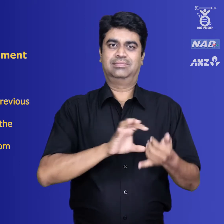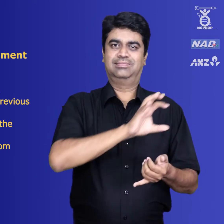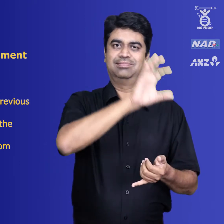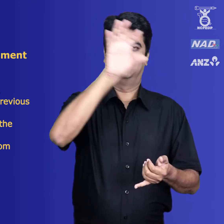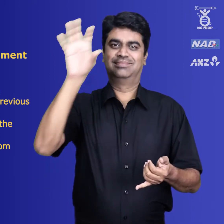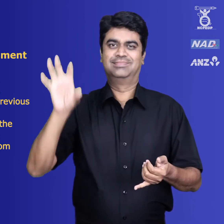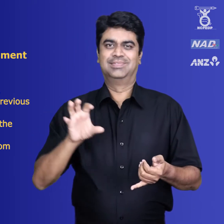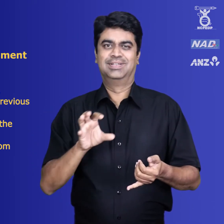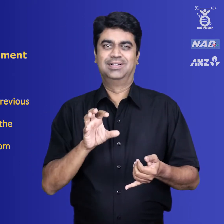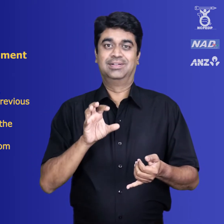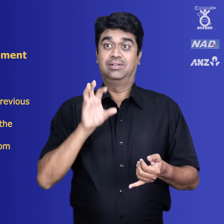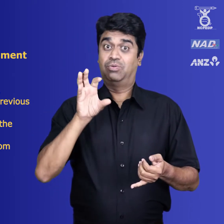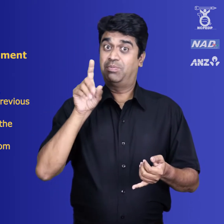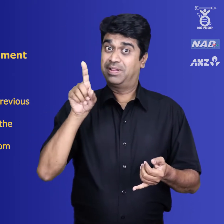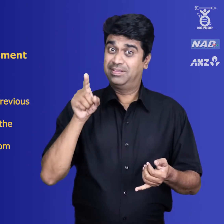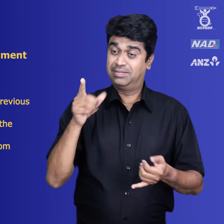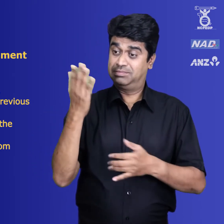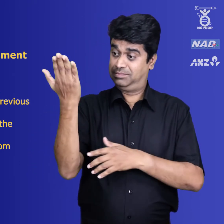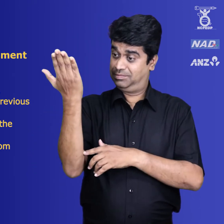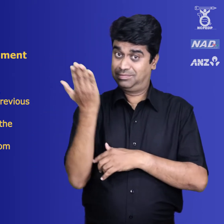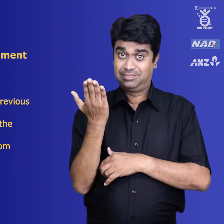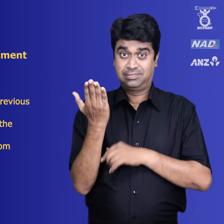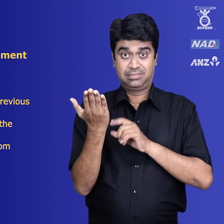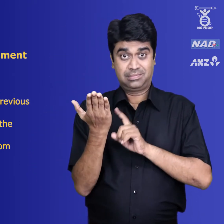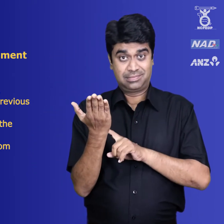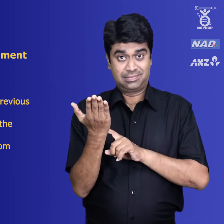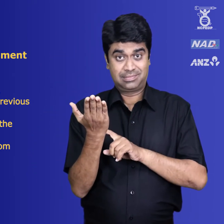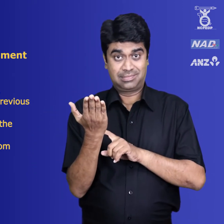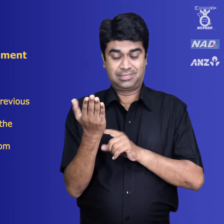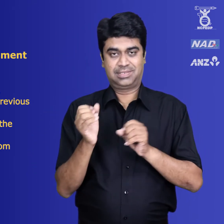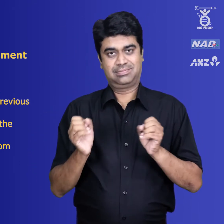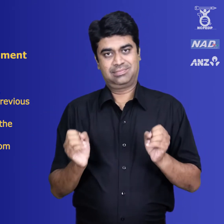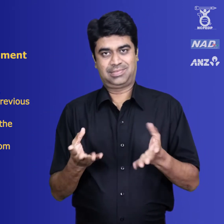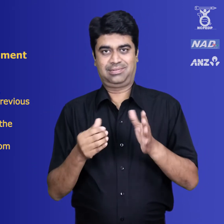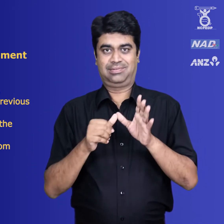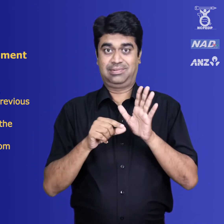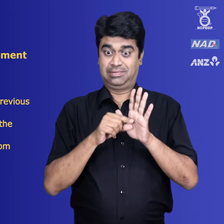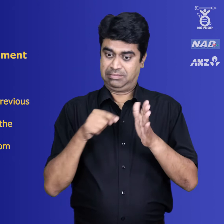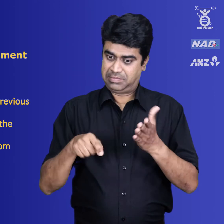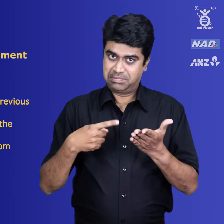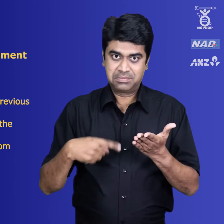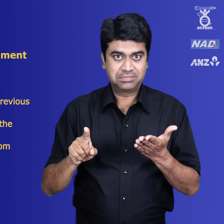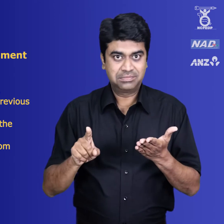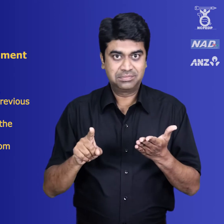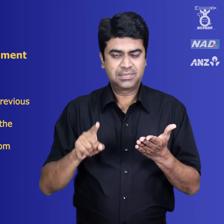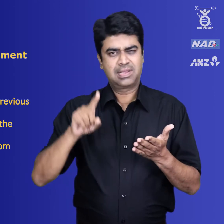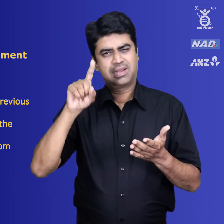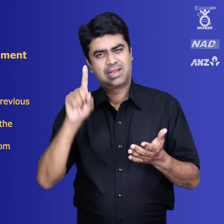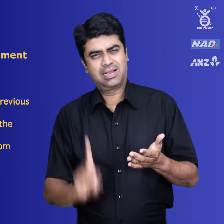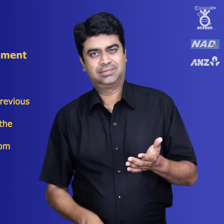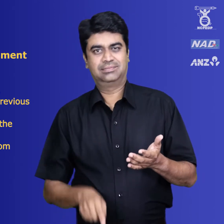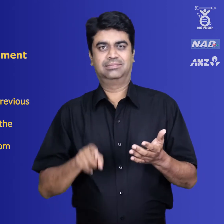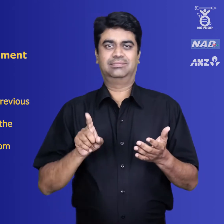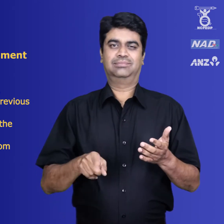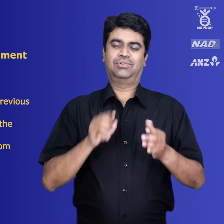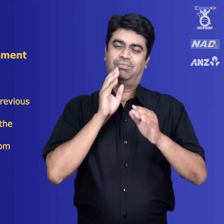by notification, make rules for carrying out the provisions of this Act, not